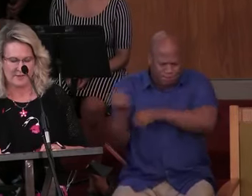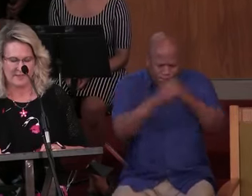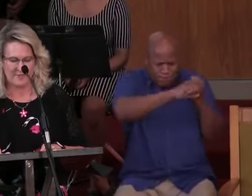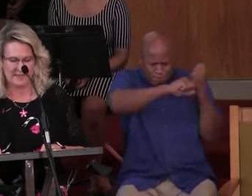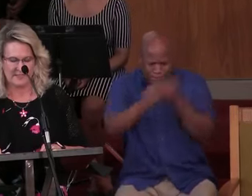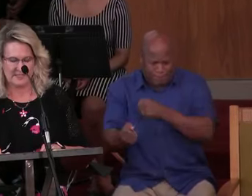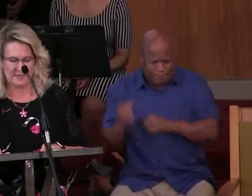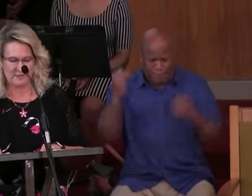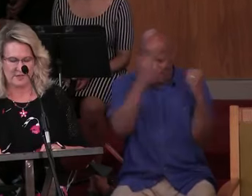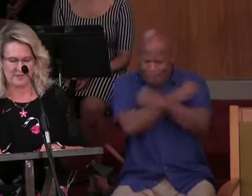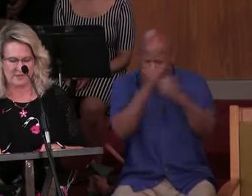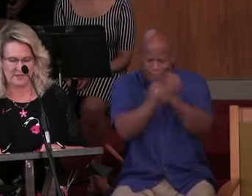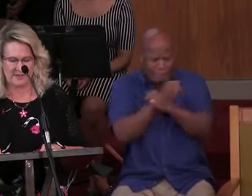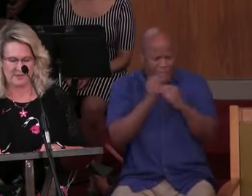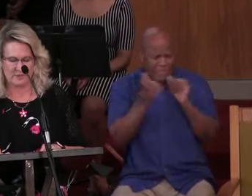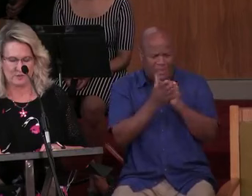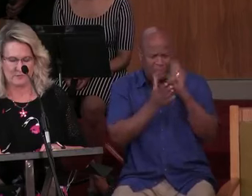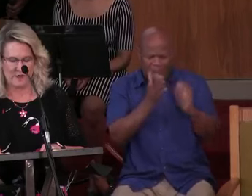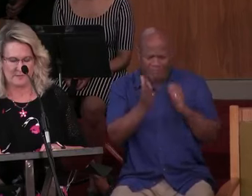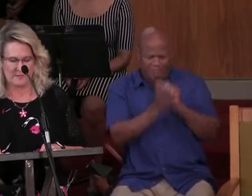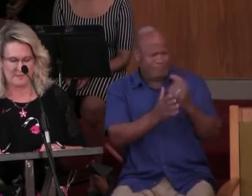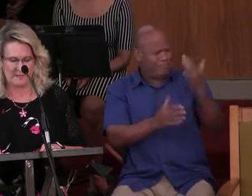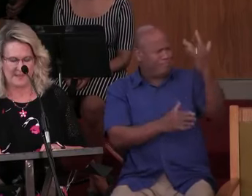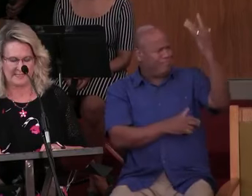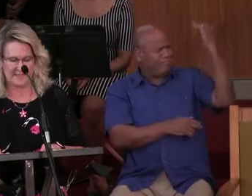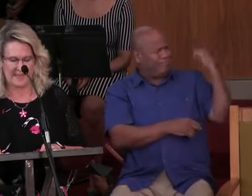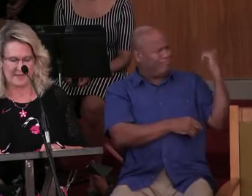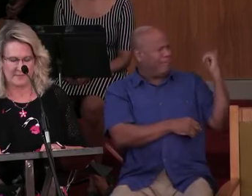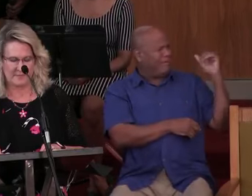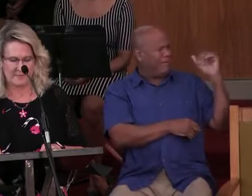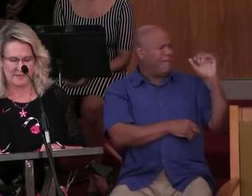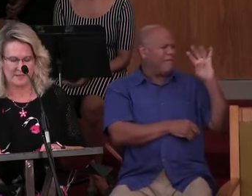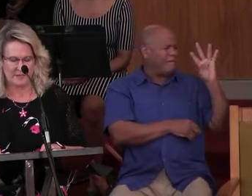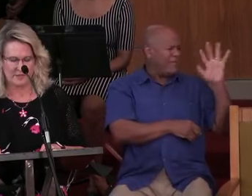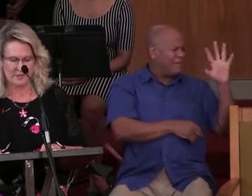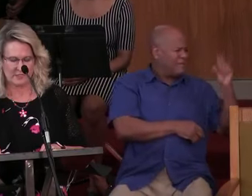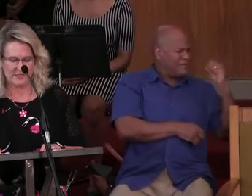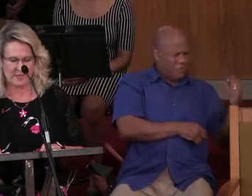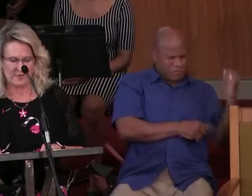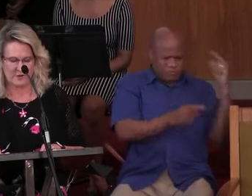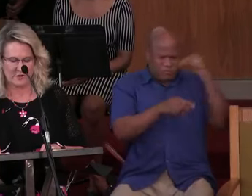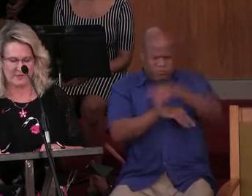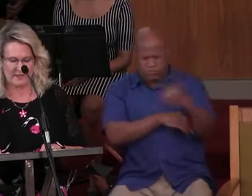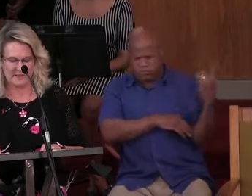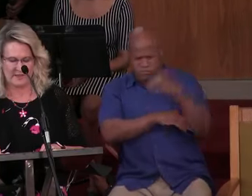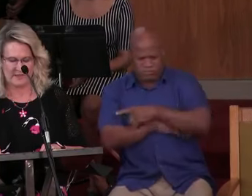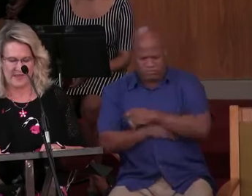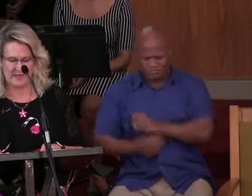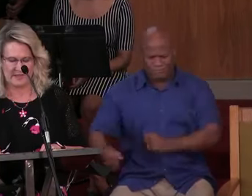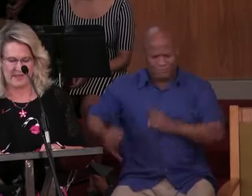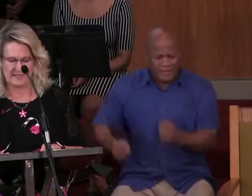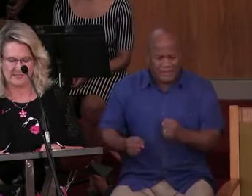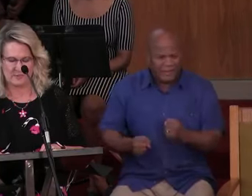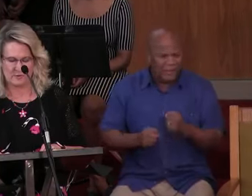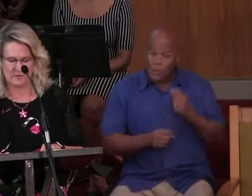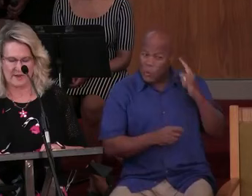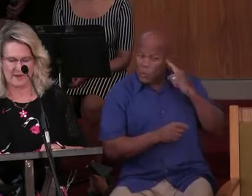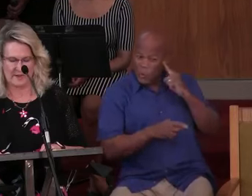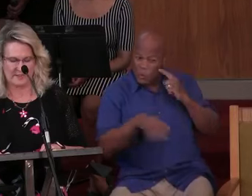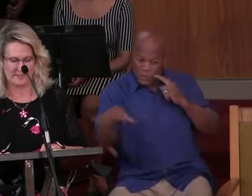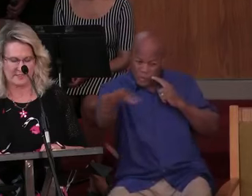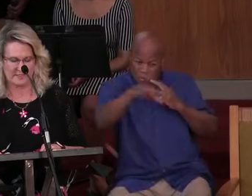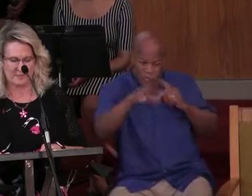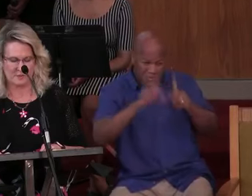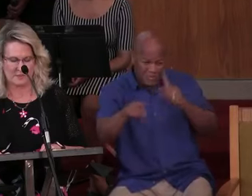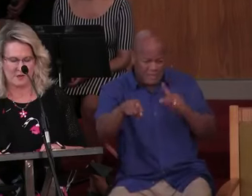Now give me this hill country that the Lord promised me that day. You yourself heard then that the Anakites were there